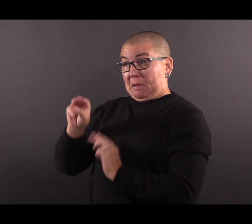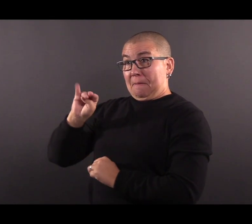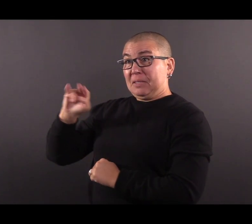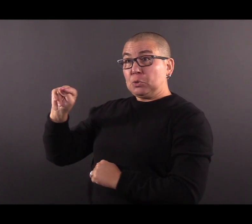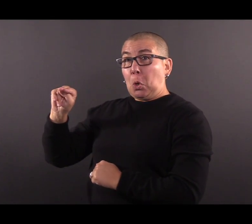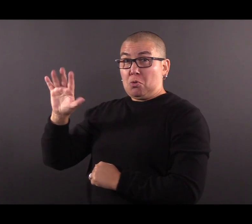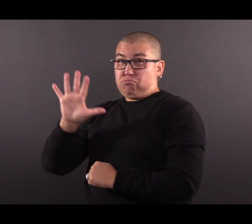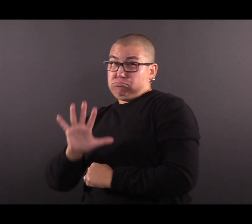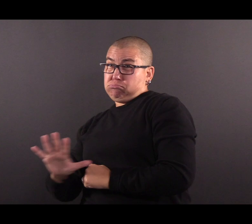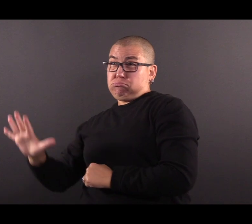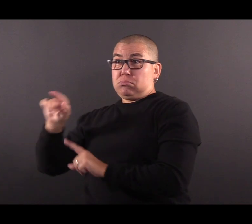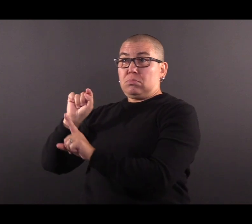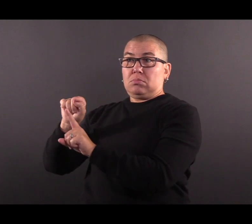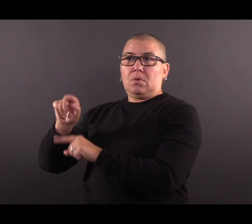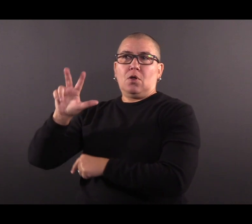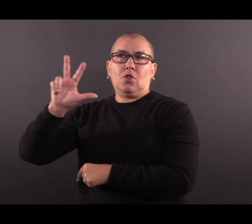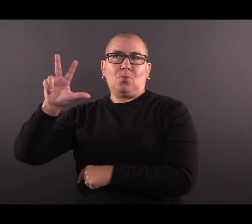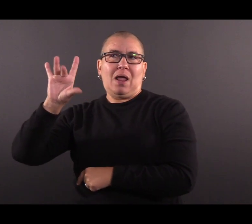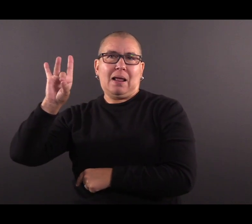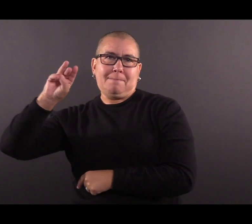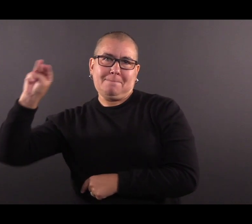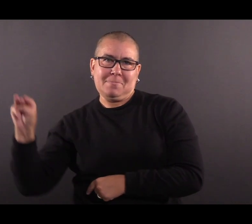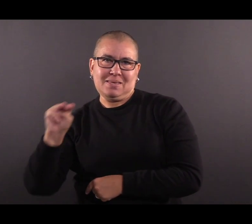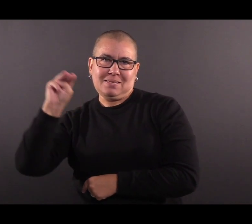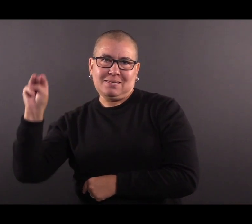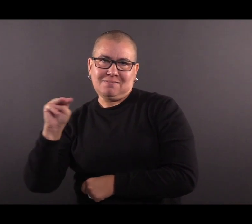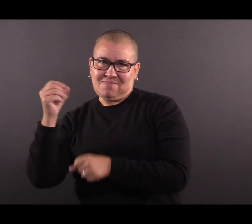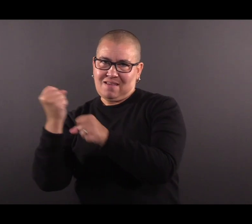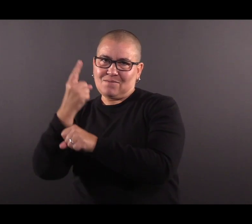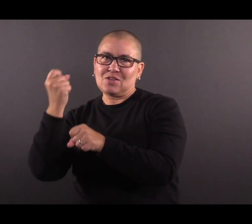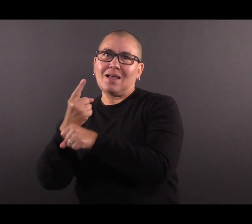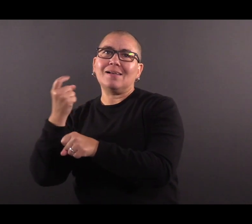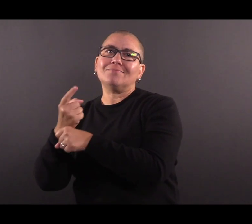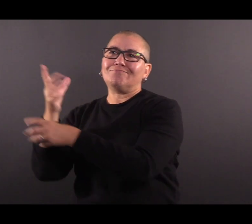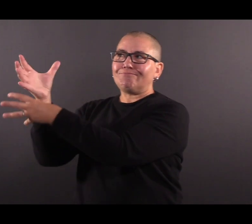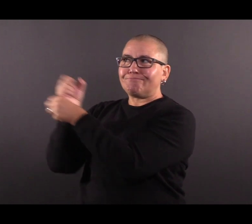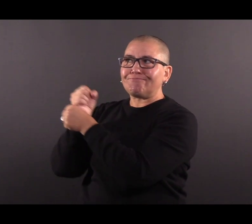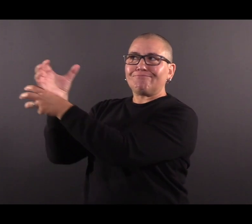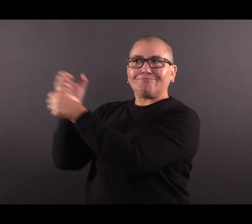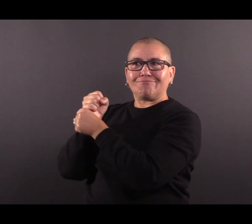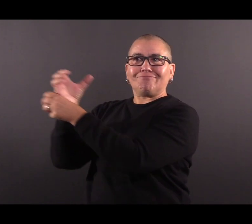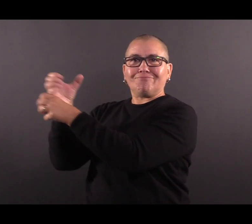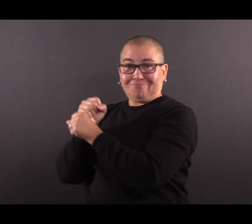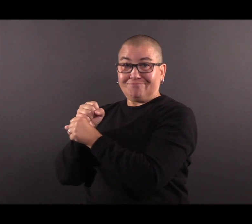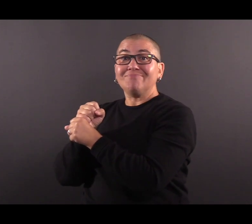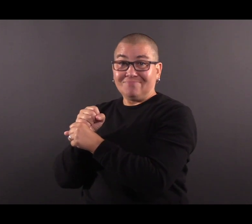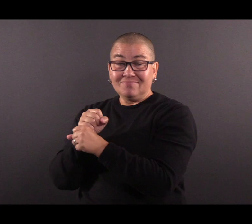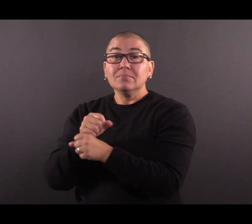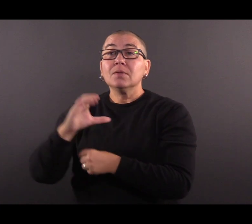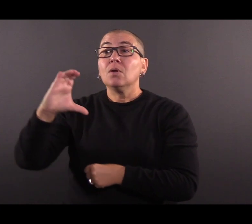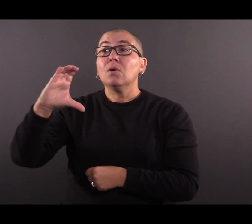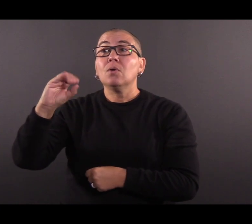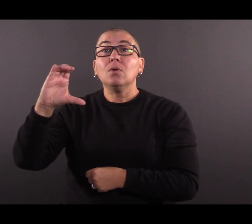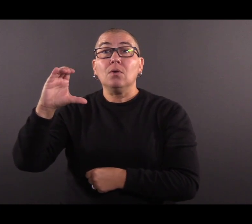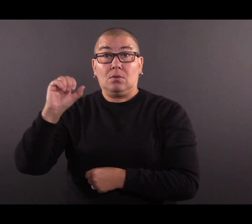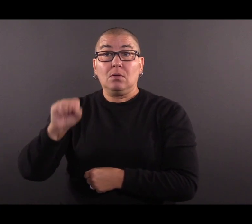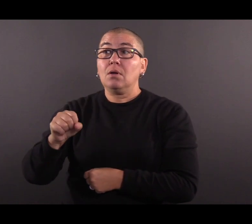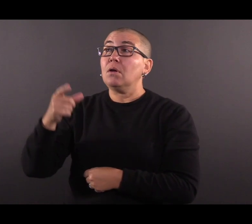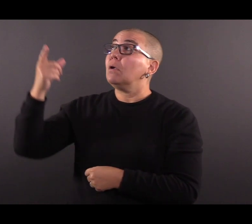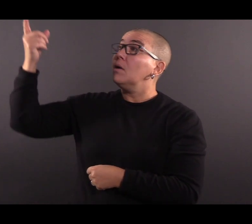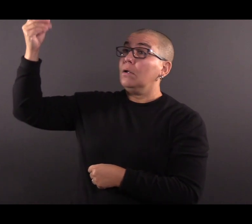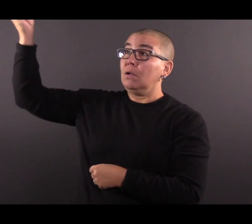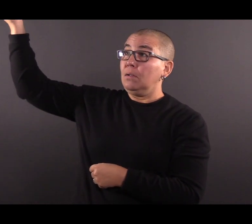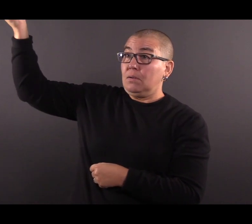$38 million annually. Each COC is eligible for an amount of funding based on factors such